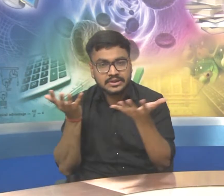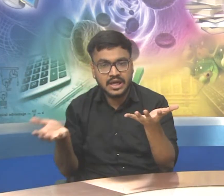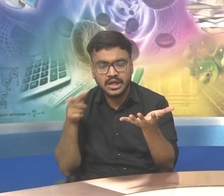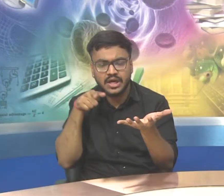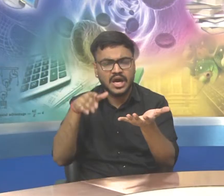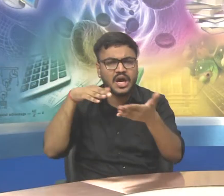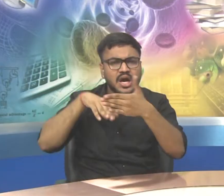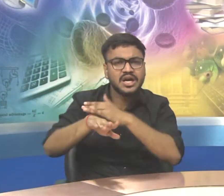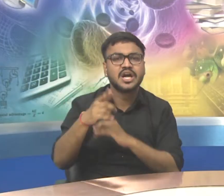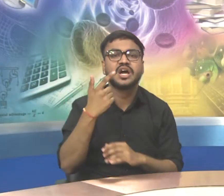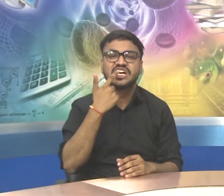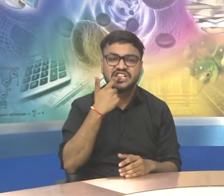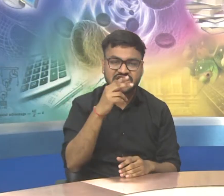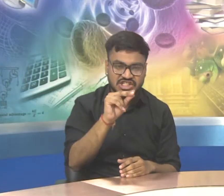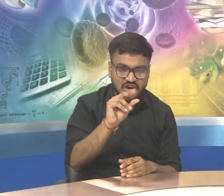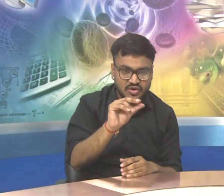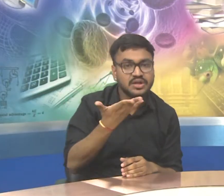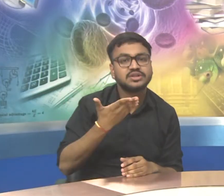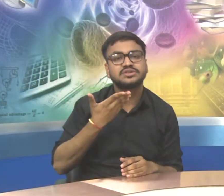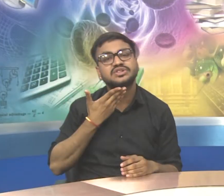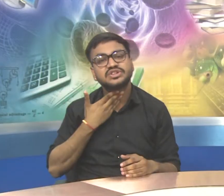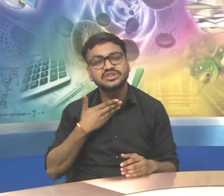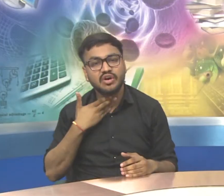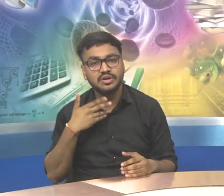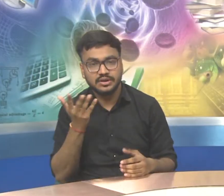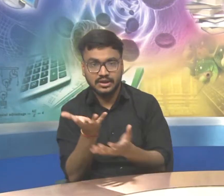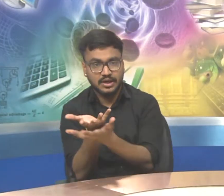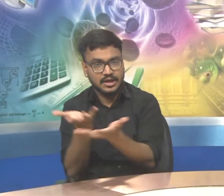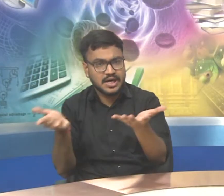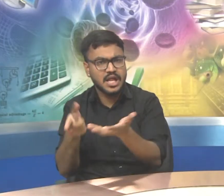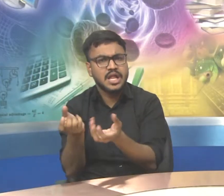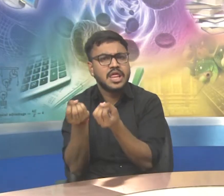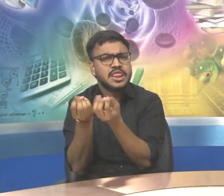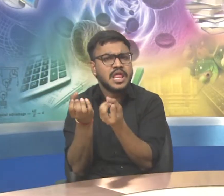means the substance that is dissolved,